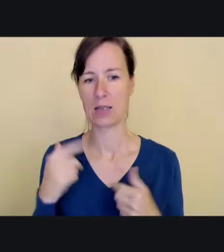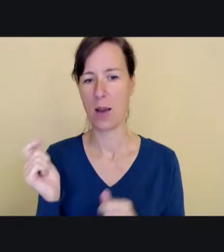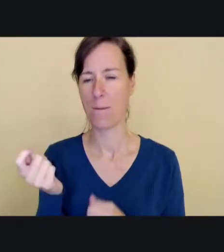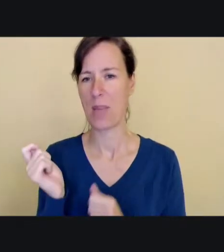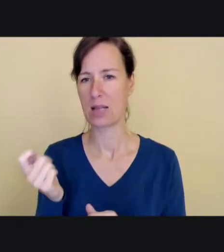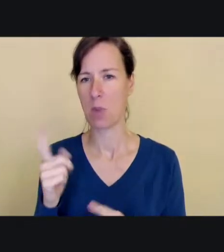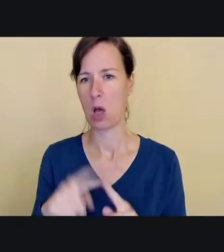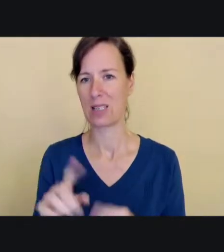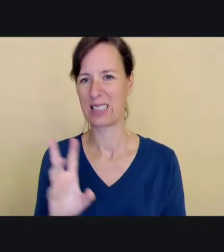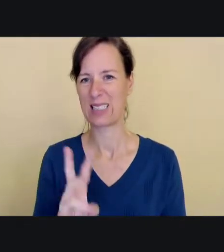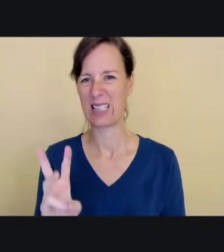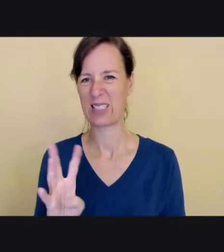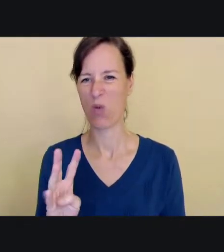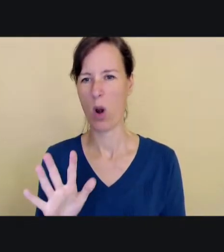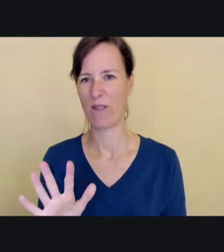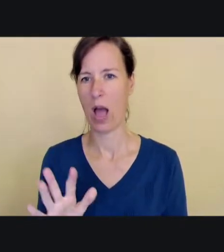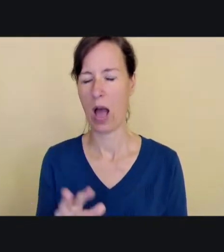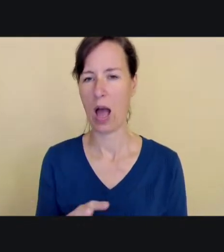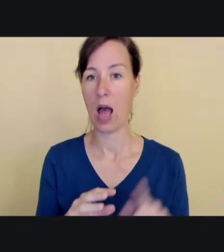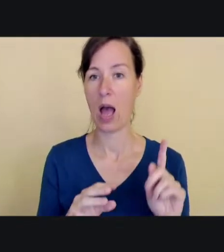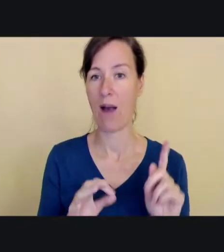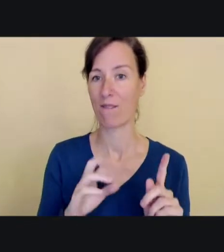And that would be the same for me as well.